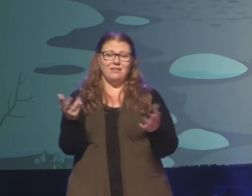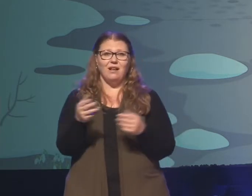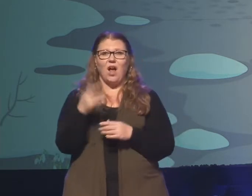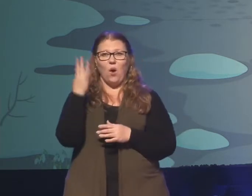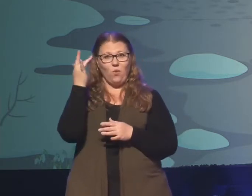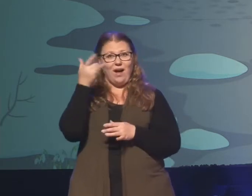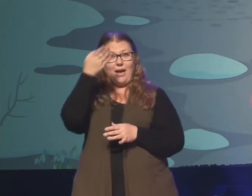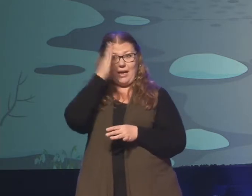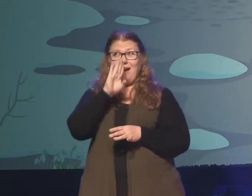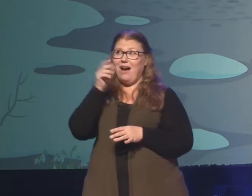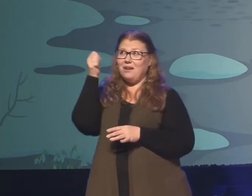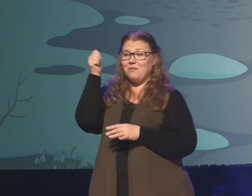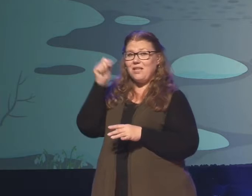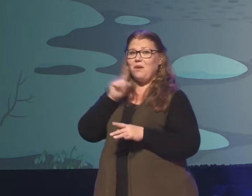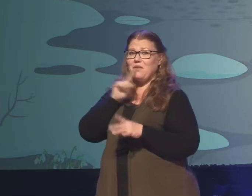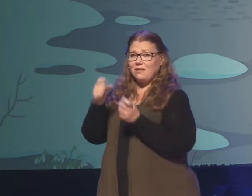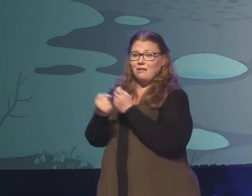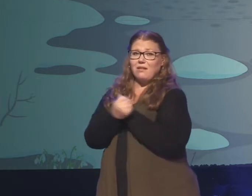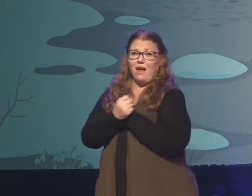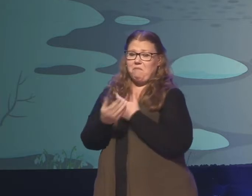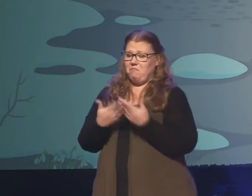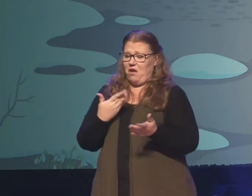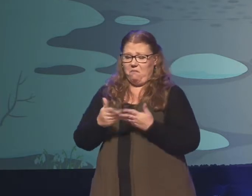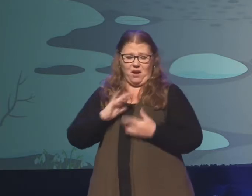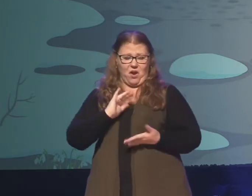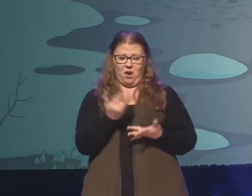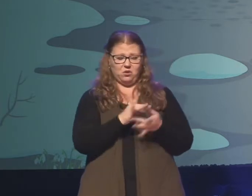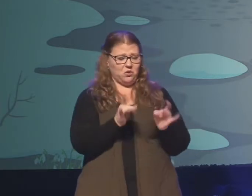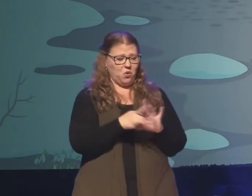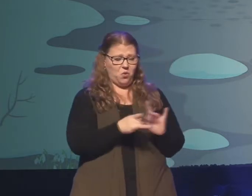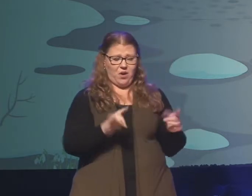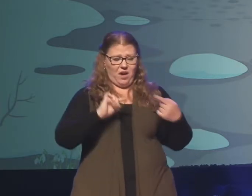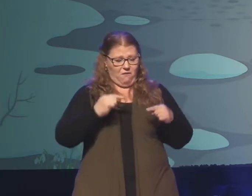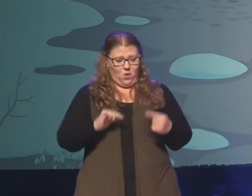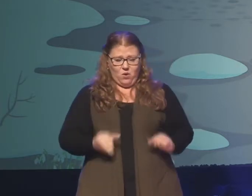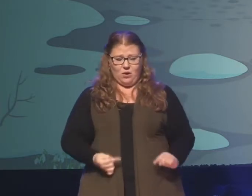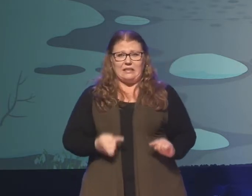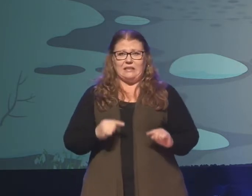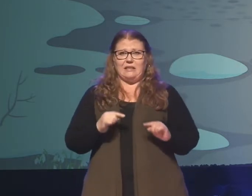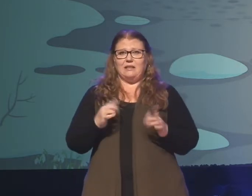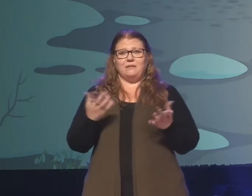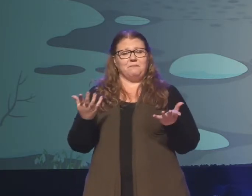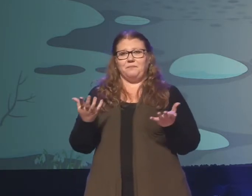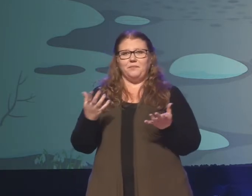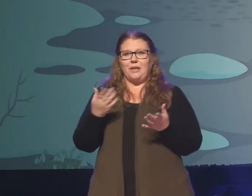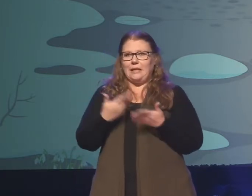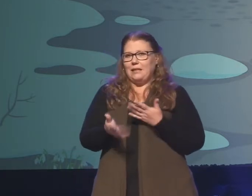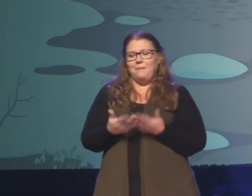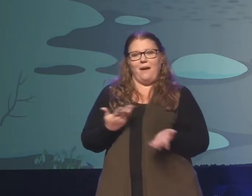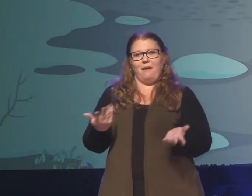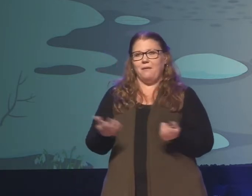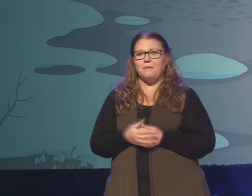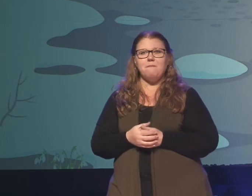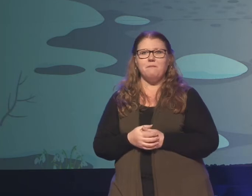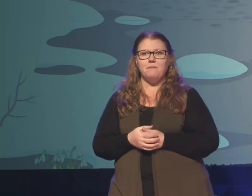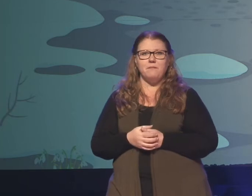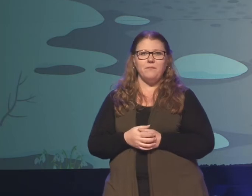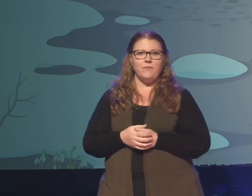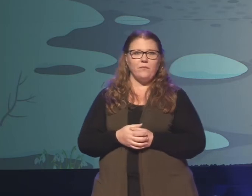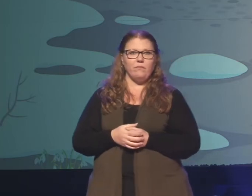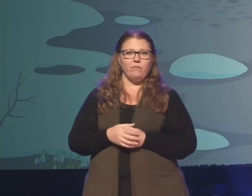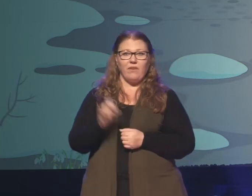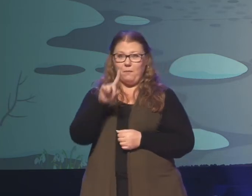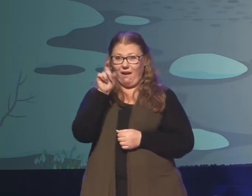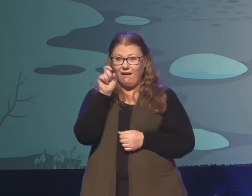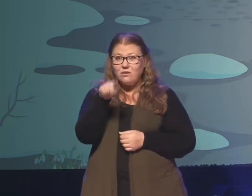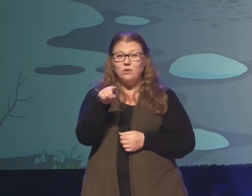because God is love, regardless of what our story is of wounds and woundedness, right? So let me ask you this